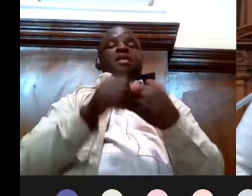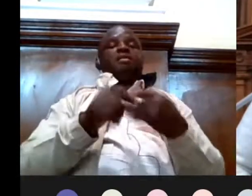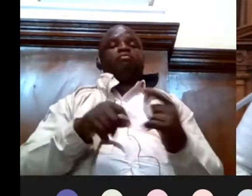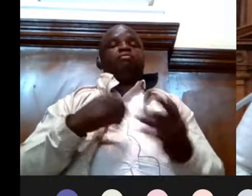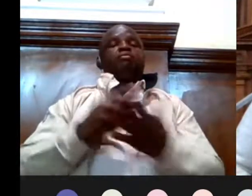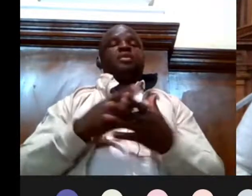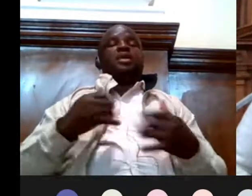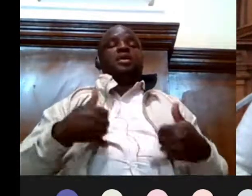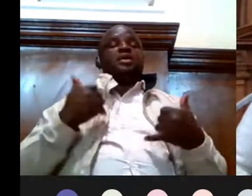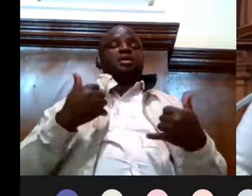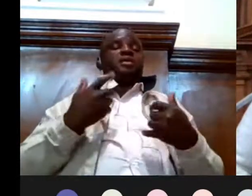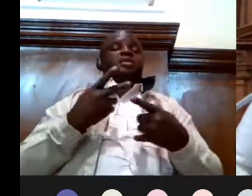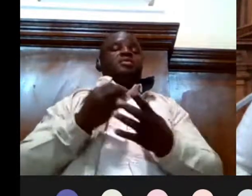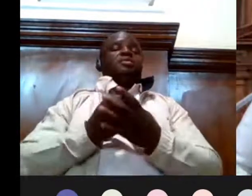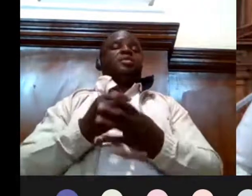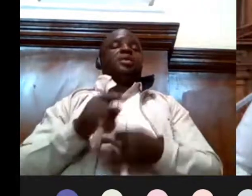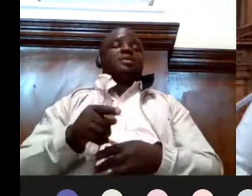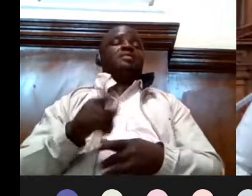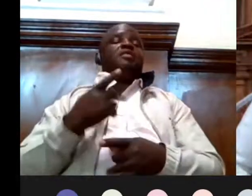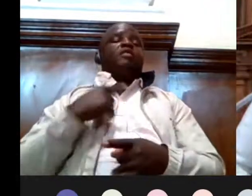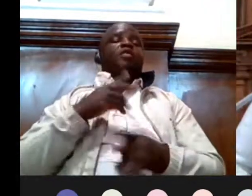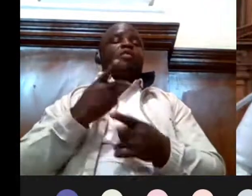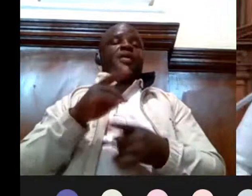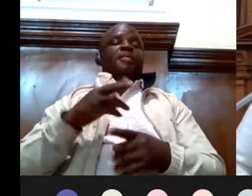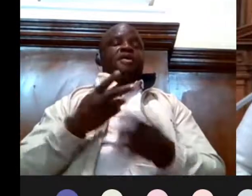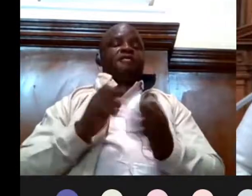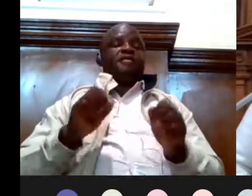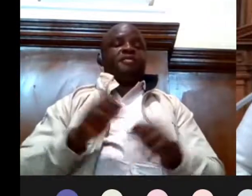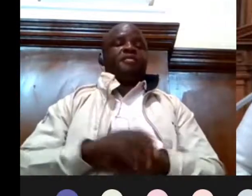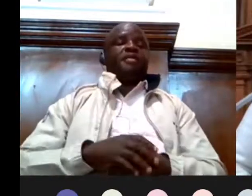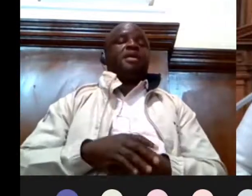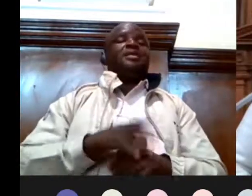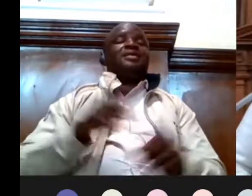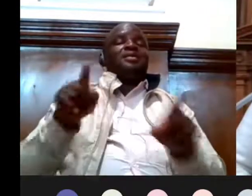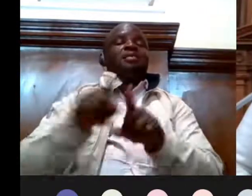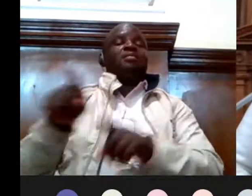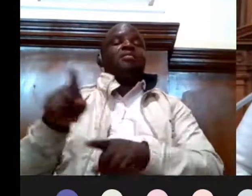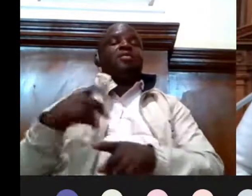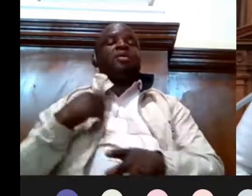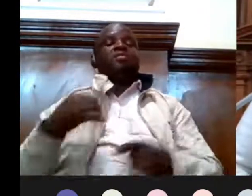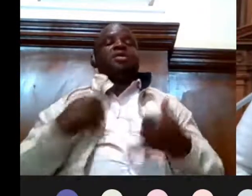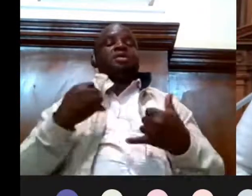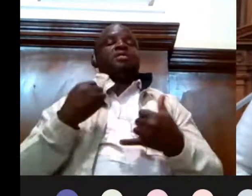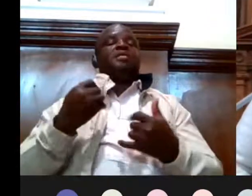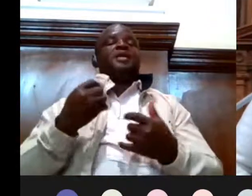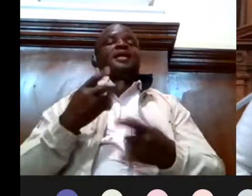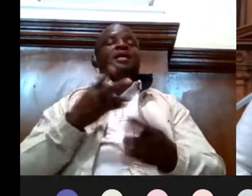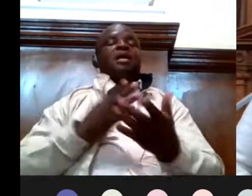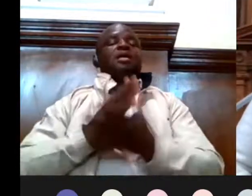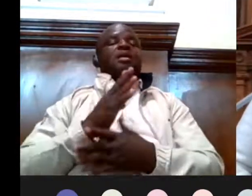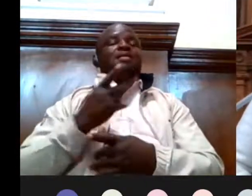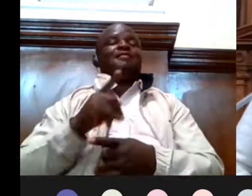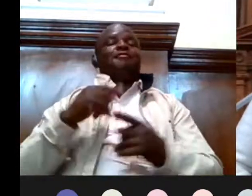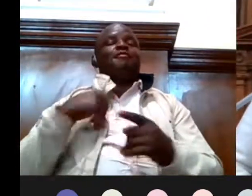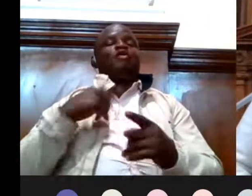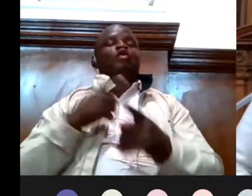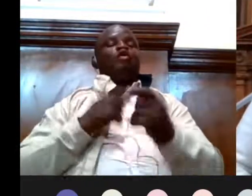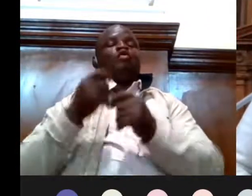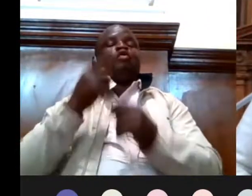le bona ba je manolo a ho busa ka lehlwa ka lehlokwane la tsela